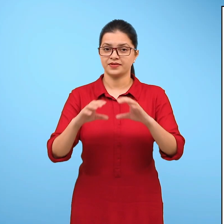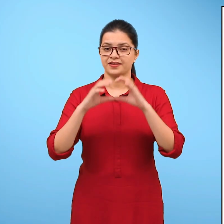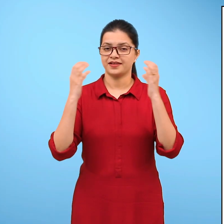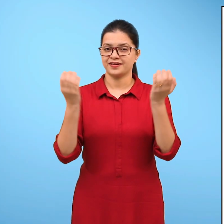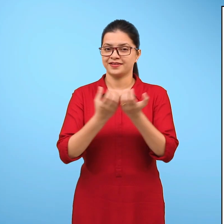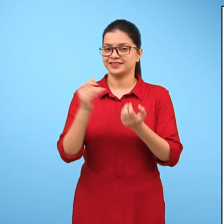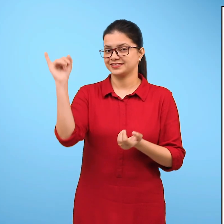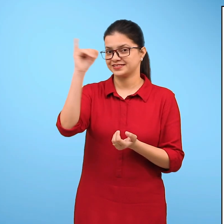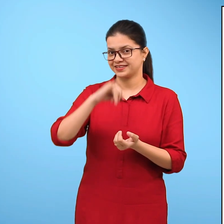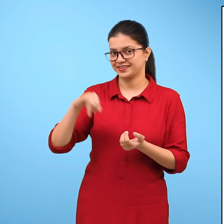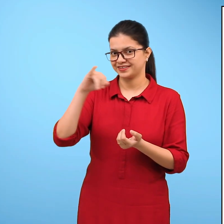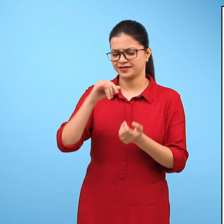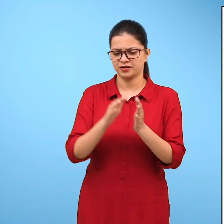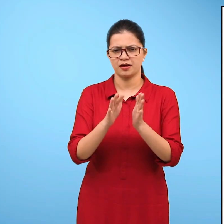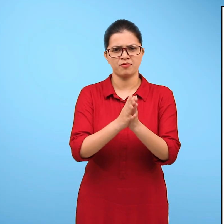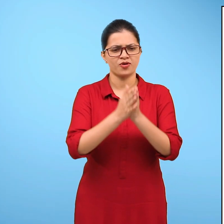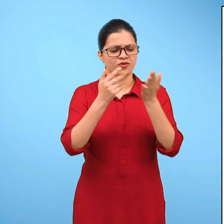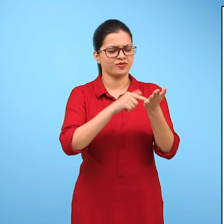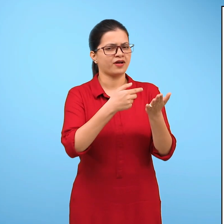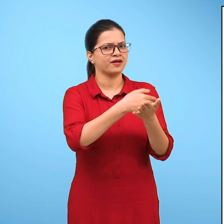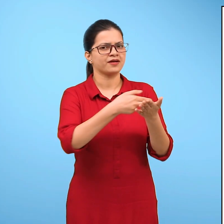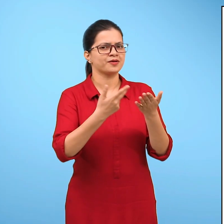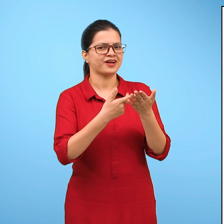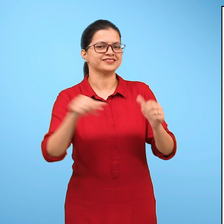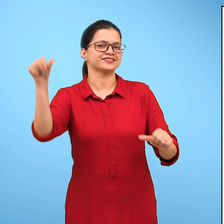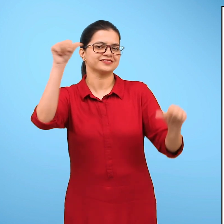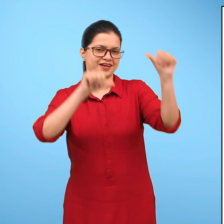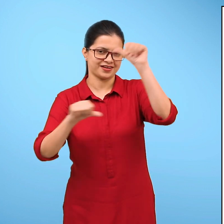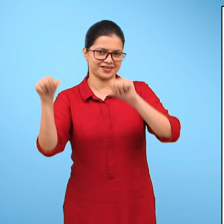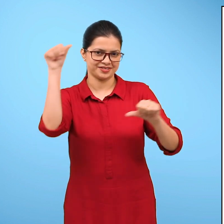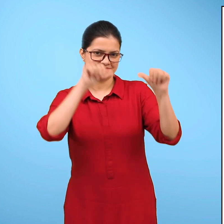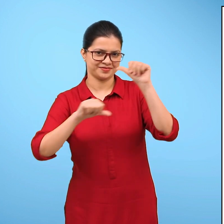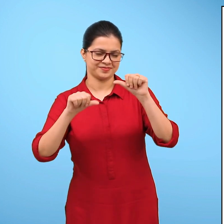Class 6, entitled Science 1.